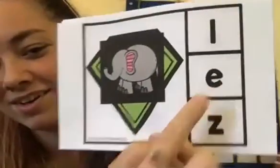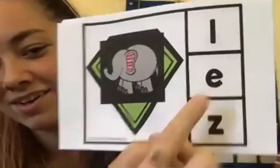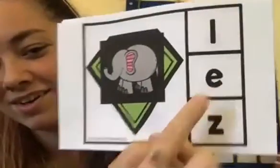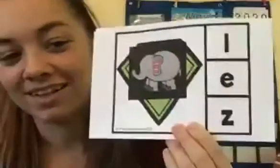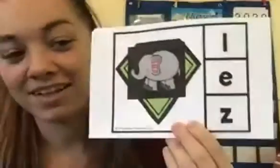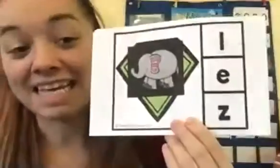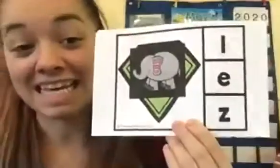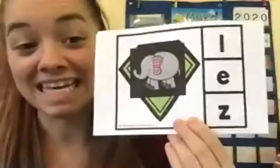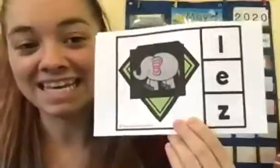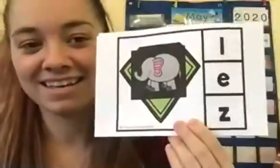E.